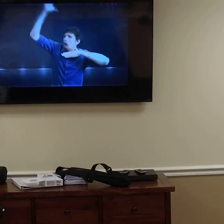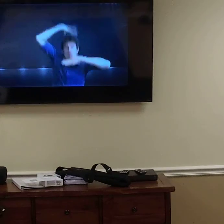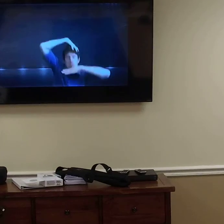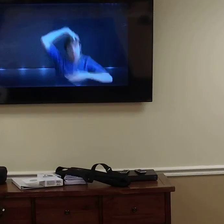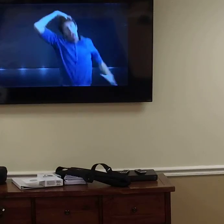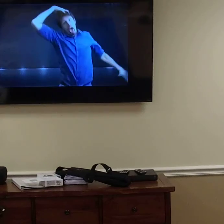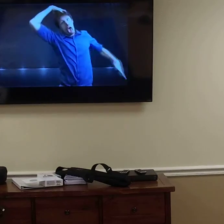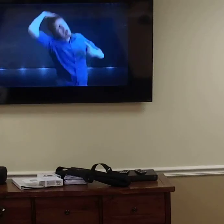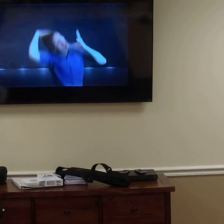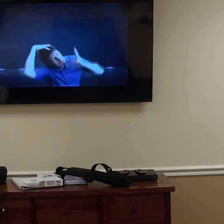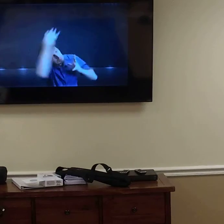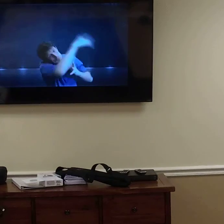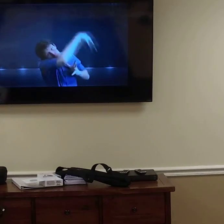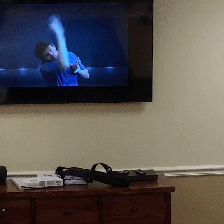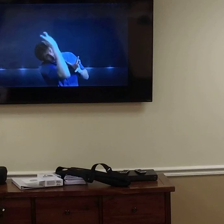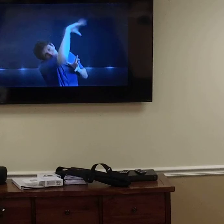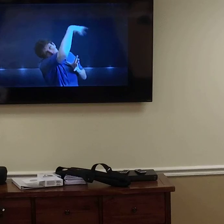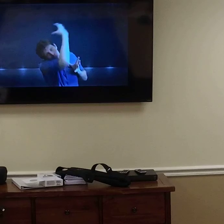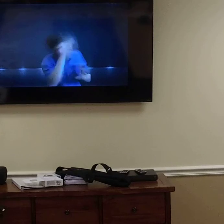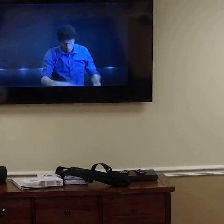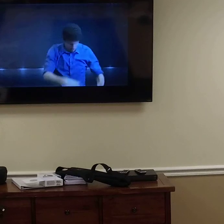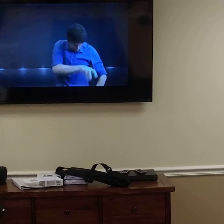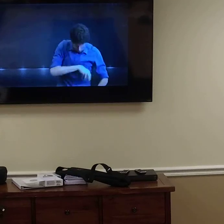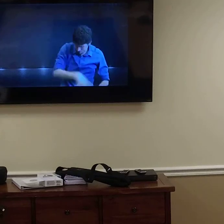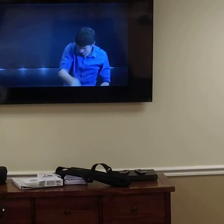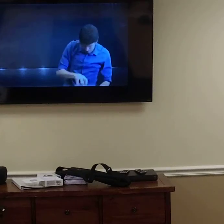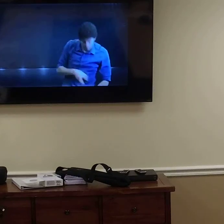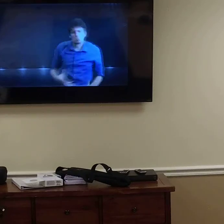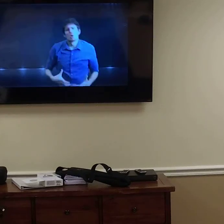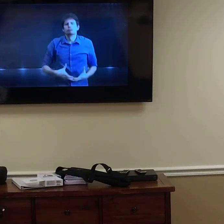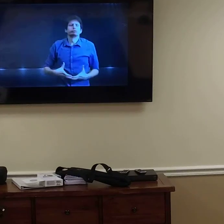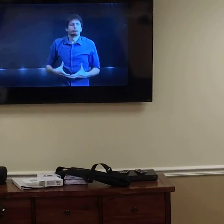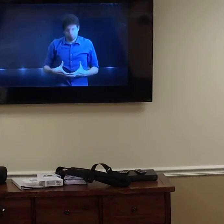walking, grabbing the eggs. Whoop, there he goes. Stacking them up.